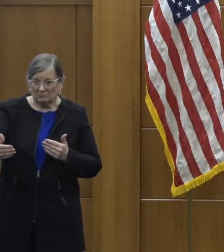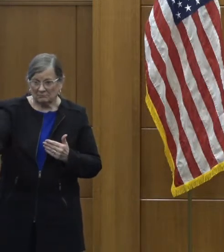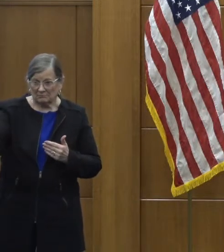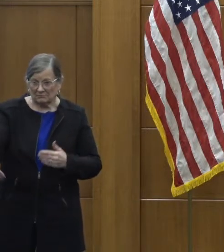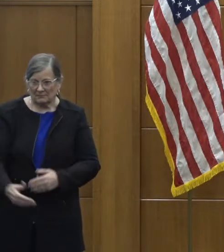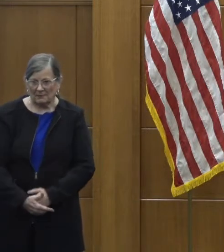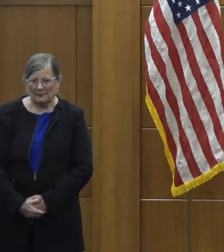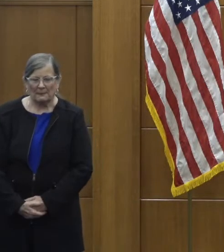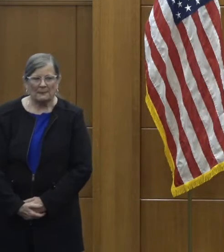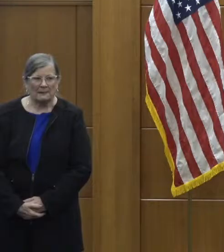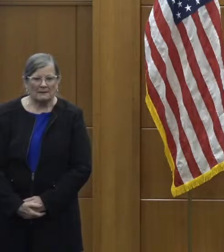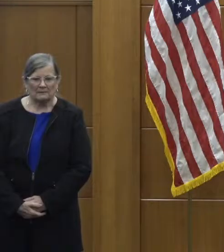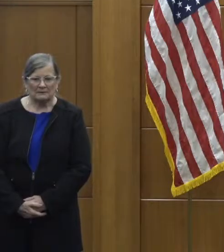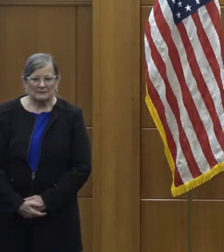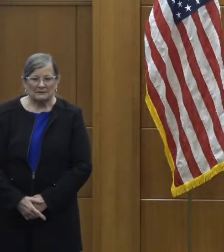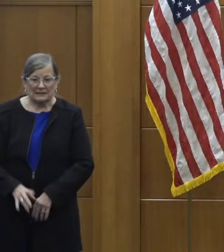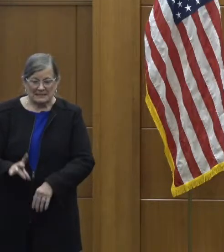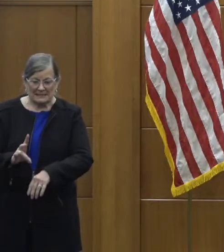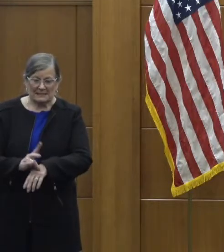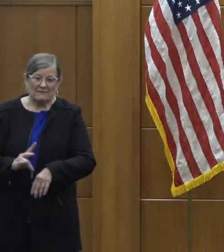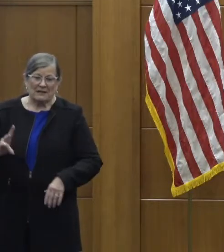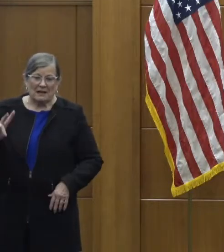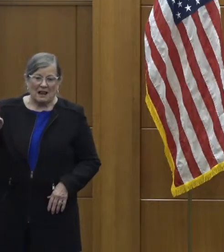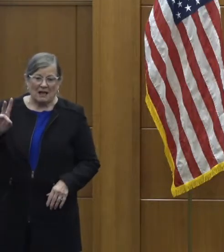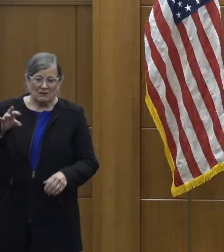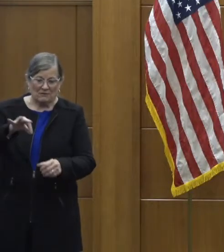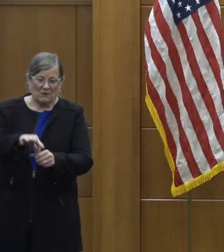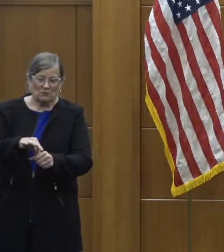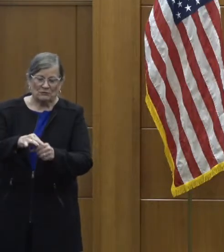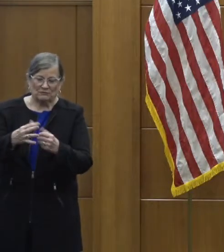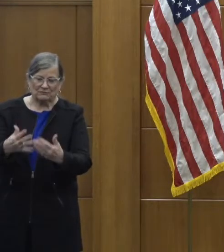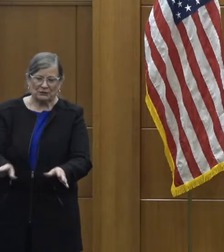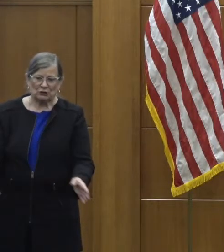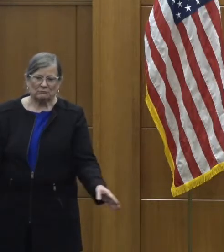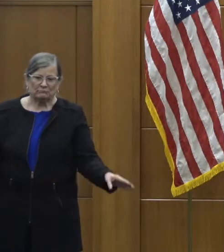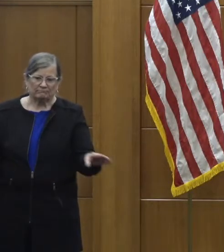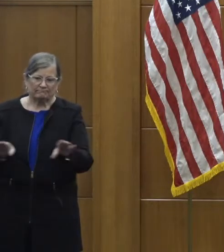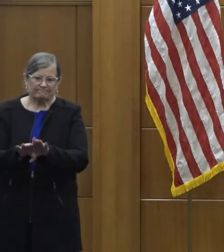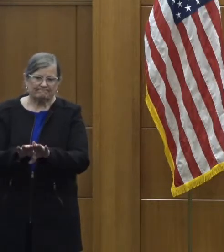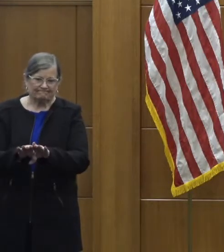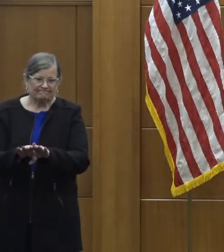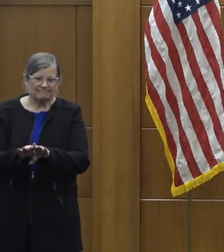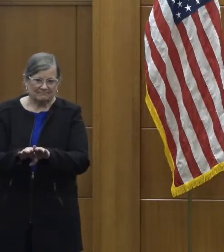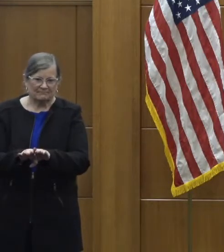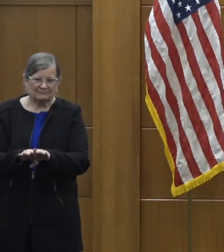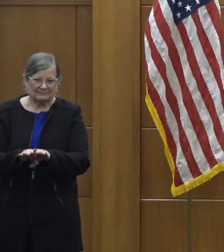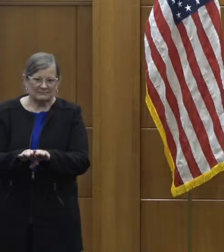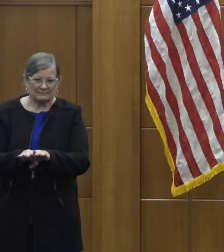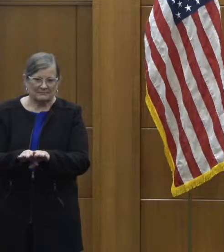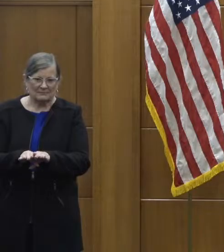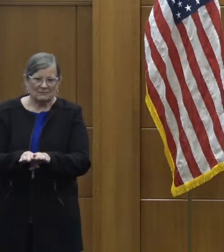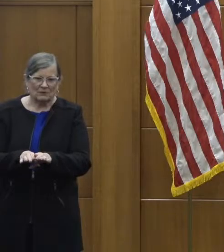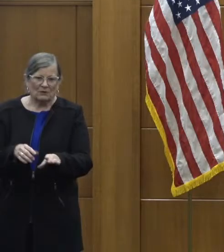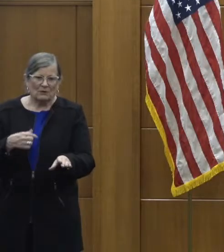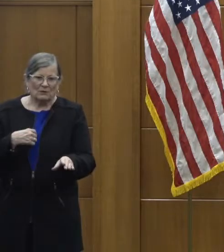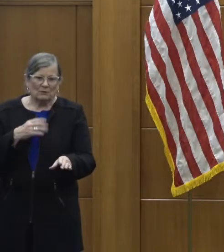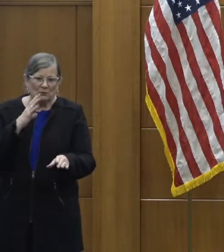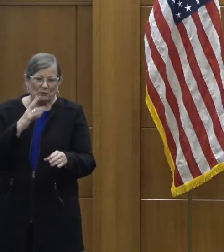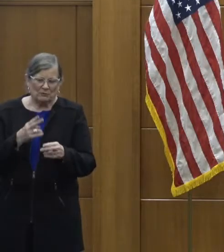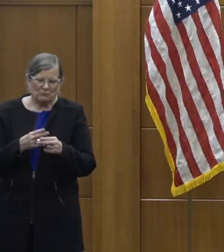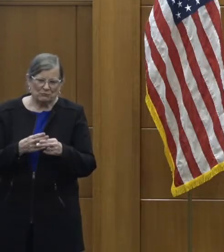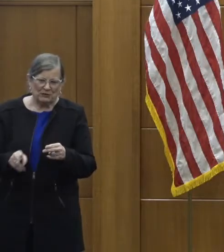As of 7 o'clock, the polls are officially closed in Virginia. We are going to briefly go through our election